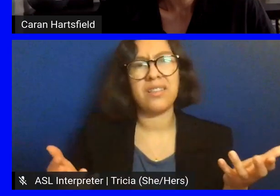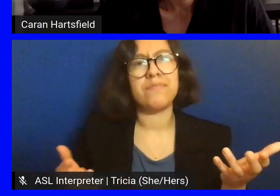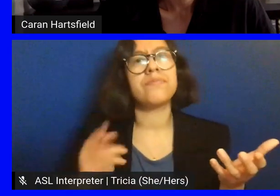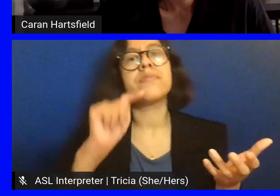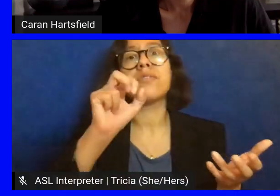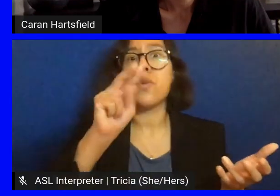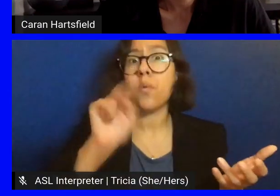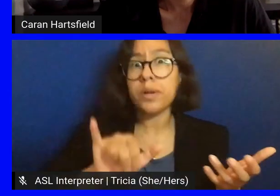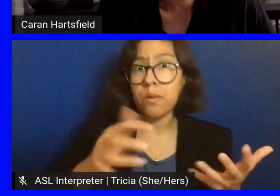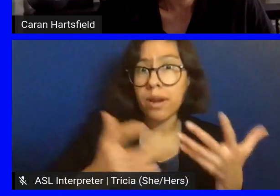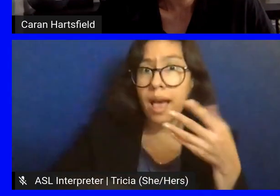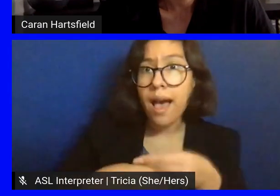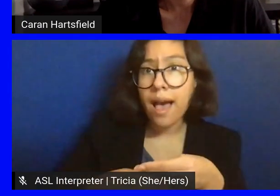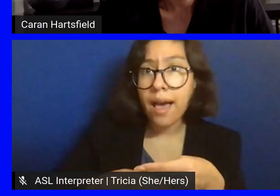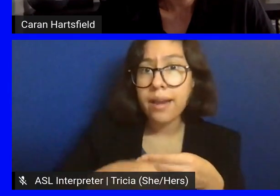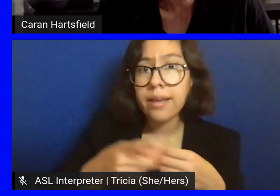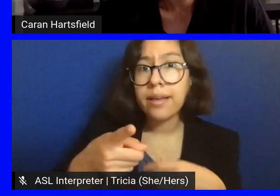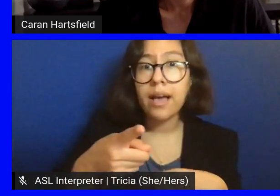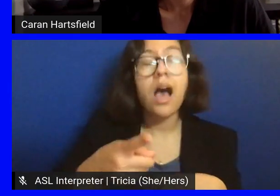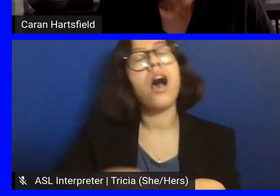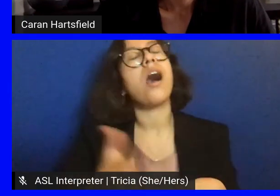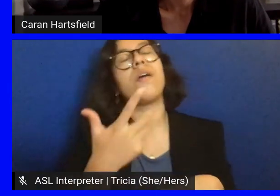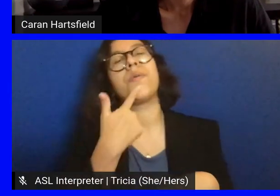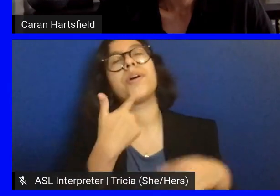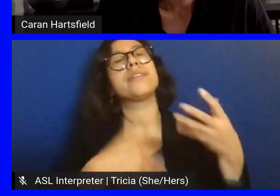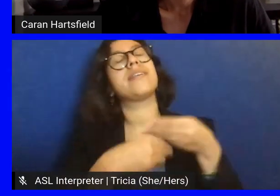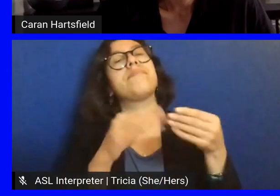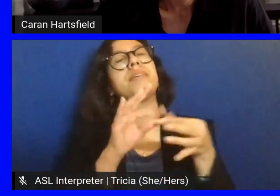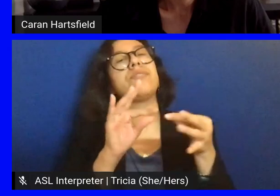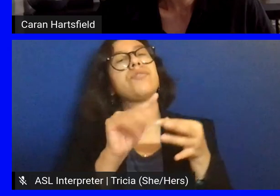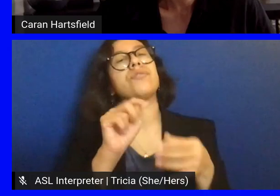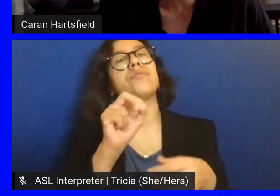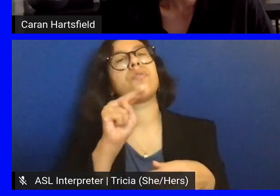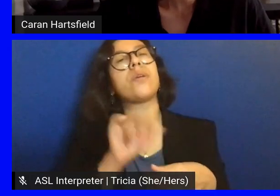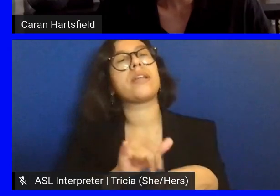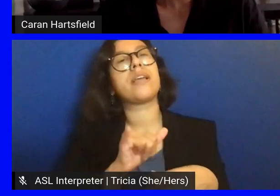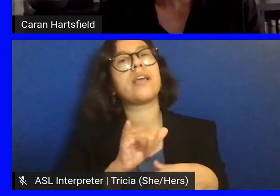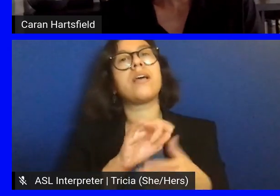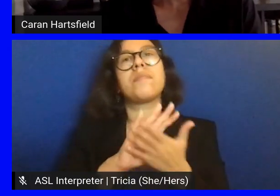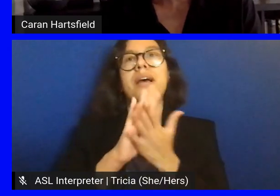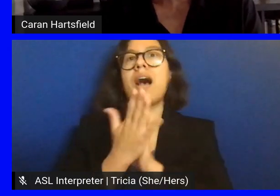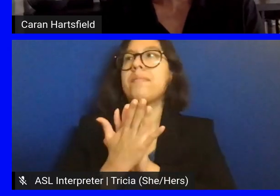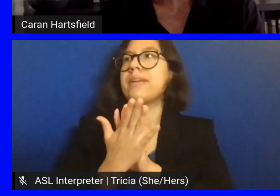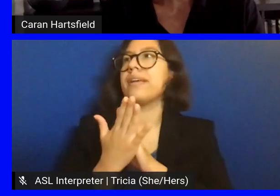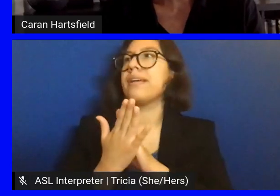you had something to say. I was just going to say, I mean, if we're talking about being a leaderful,